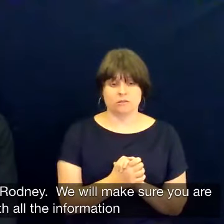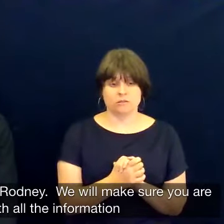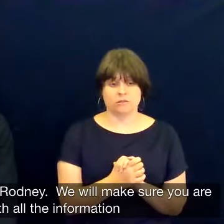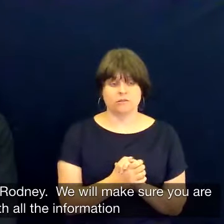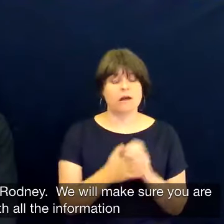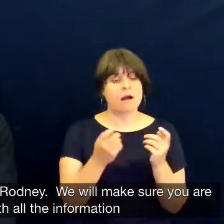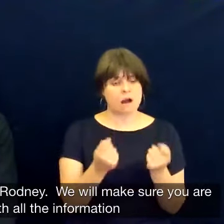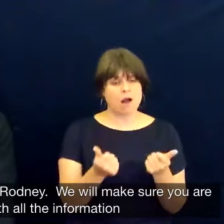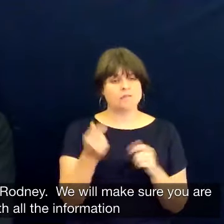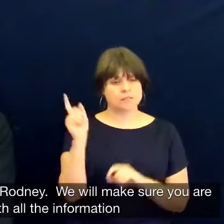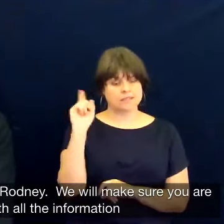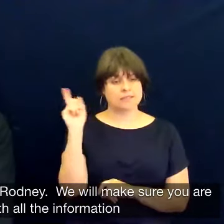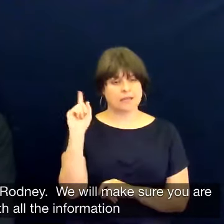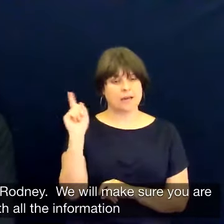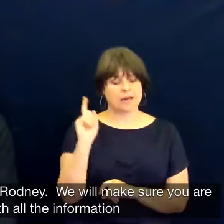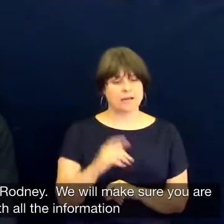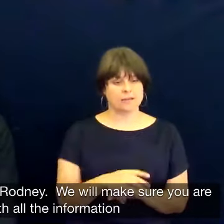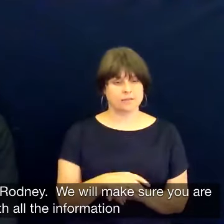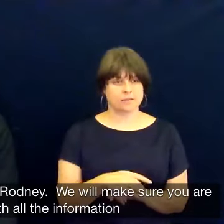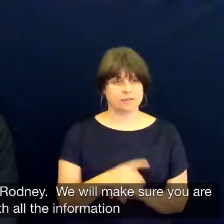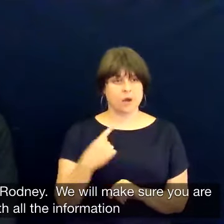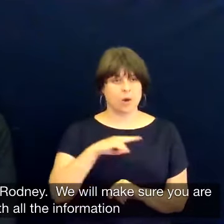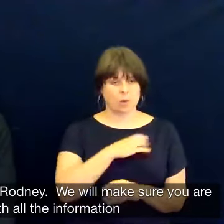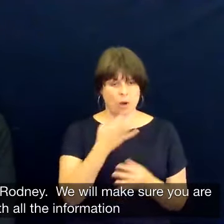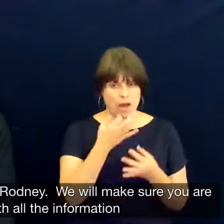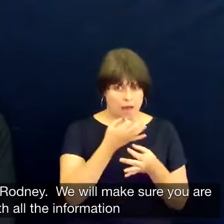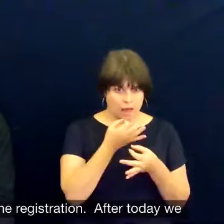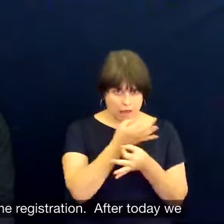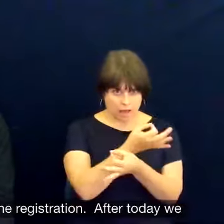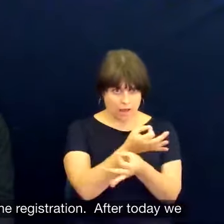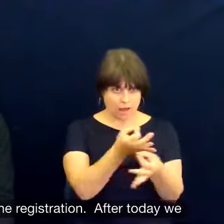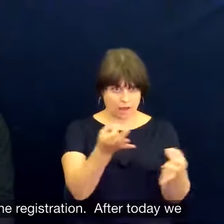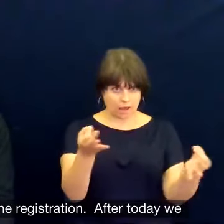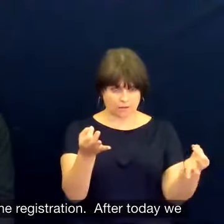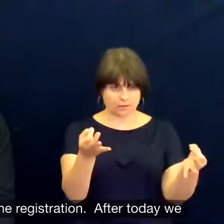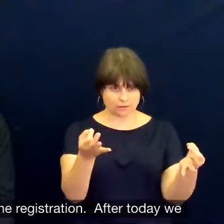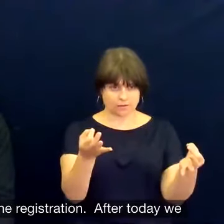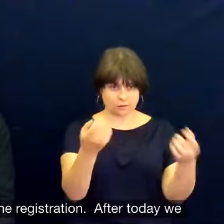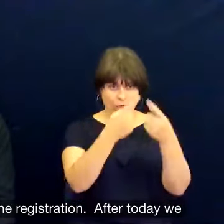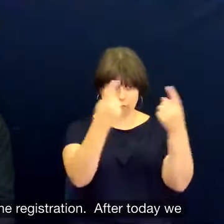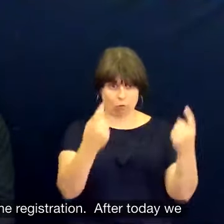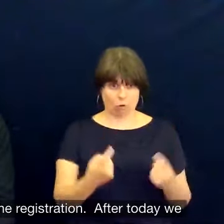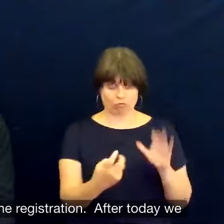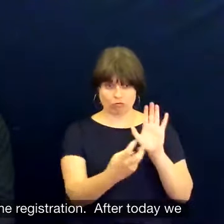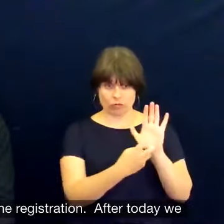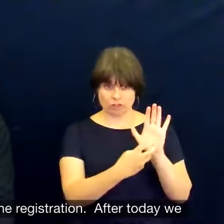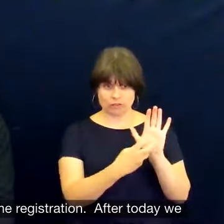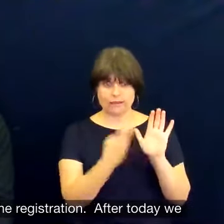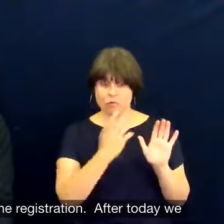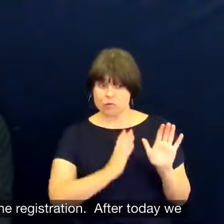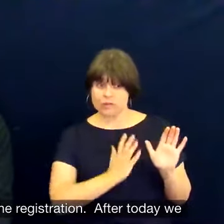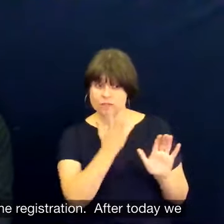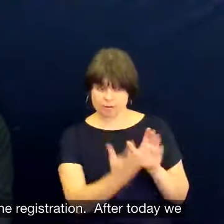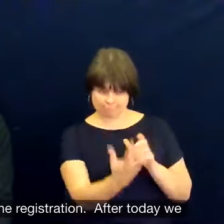After today, we'll ask everyone to fill out the registration if they're interested